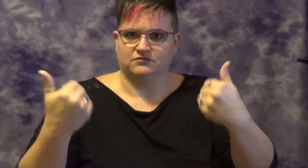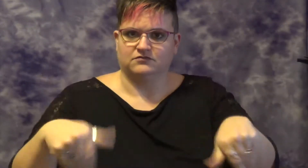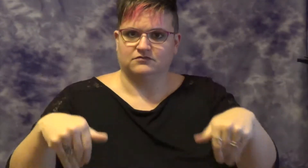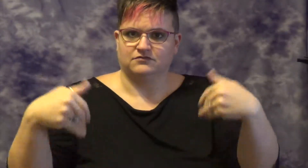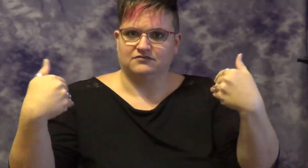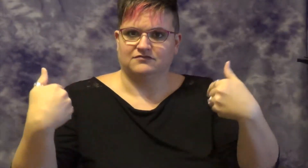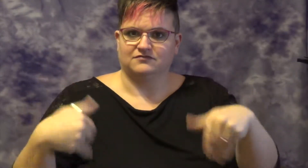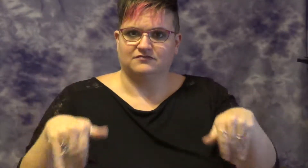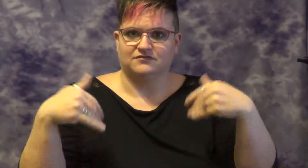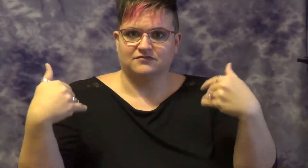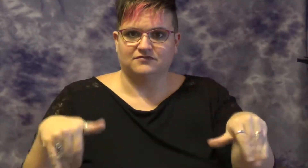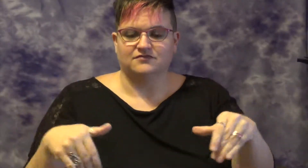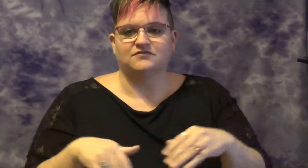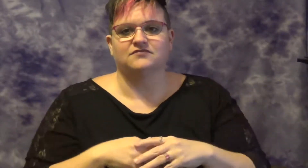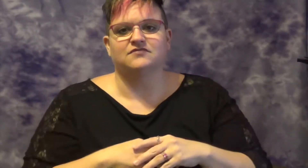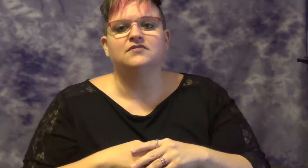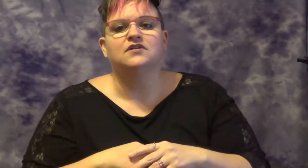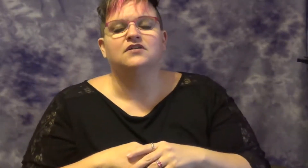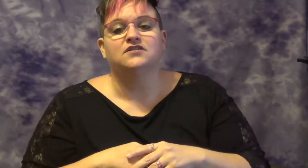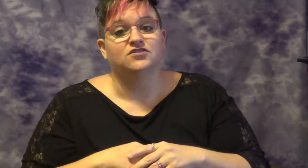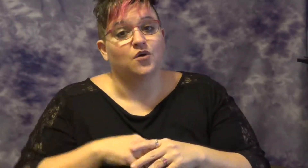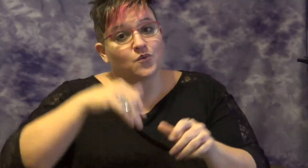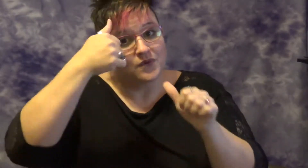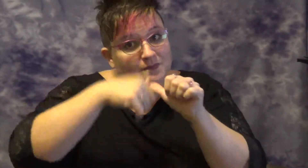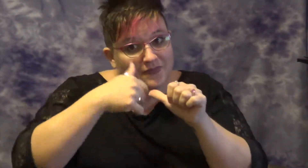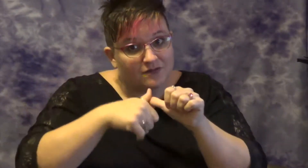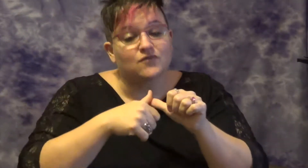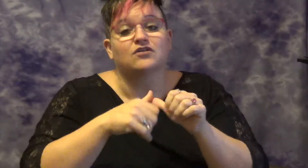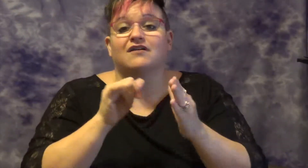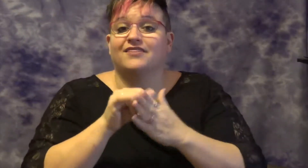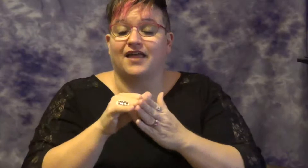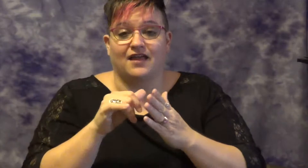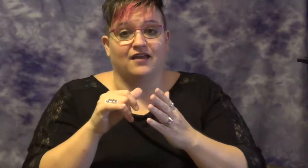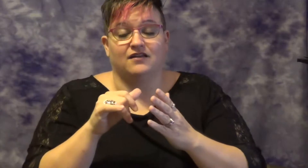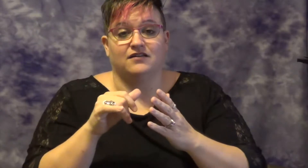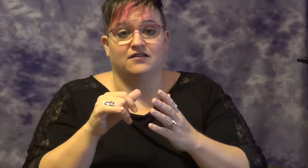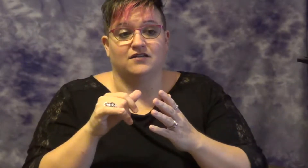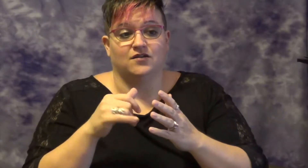It's based off of that kind of communication. That is amazing.